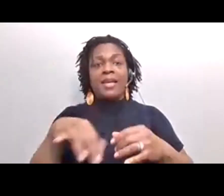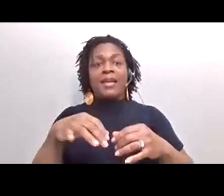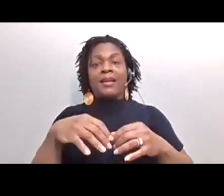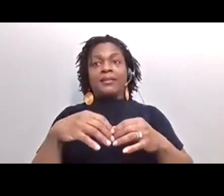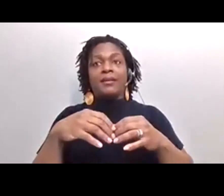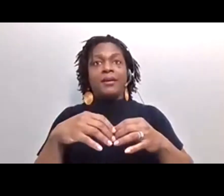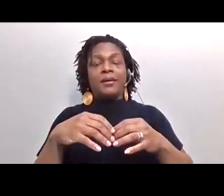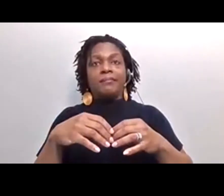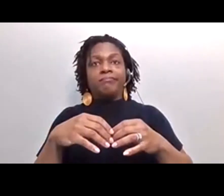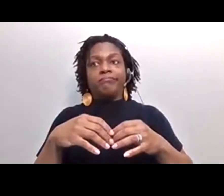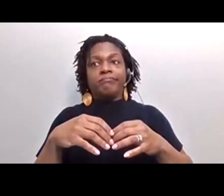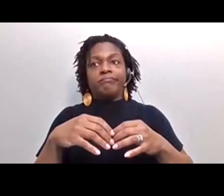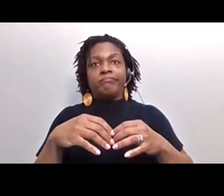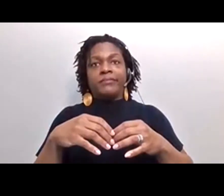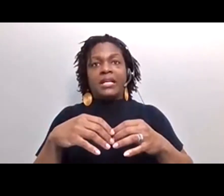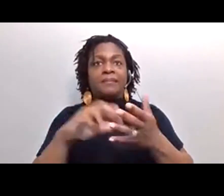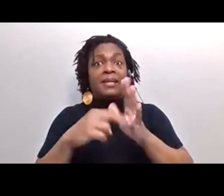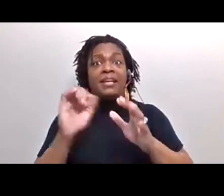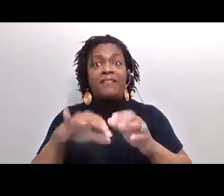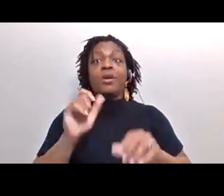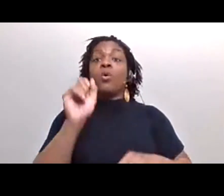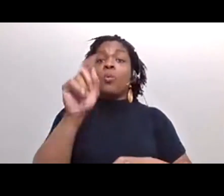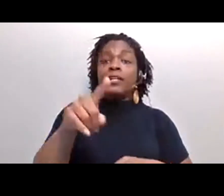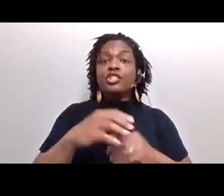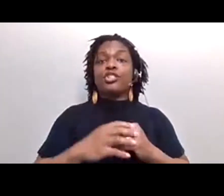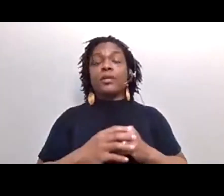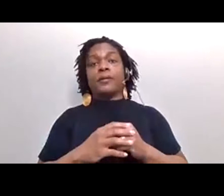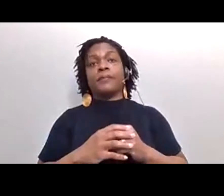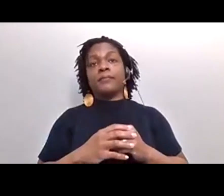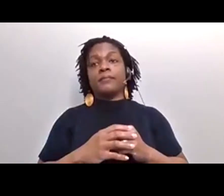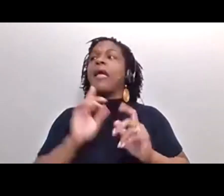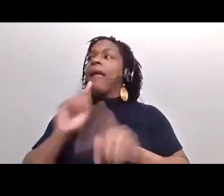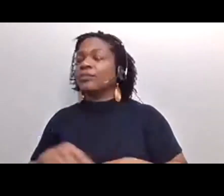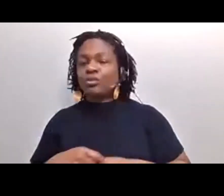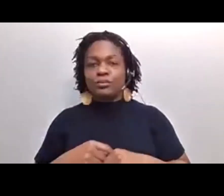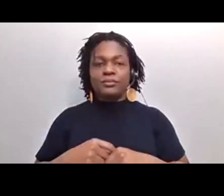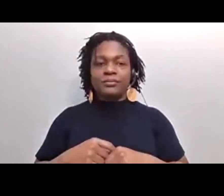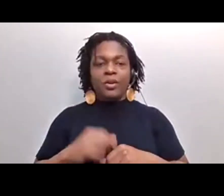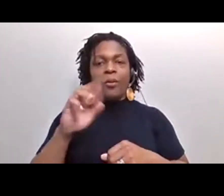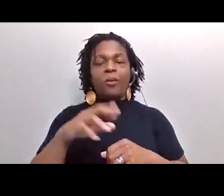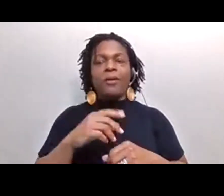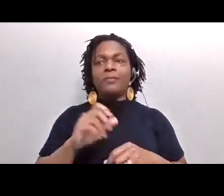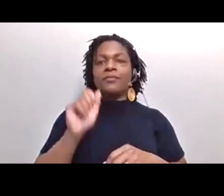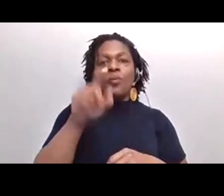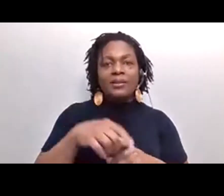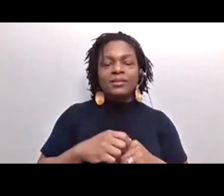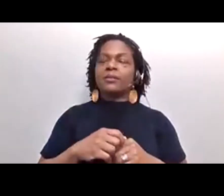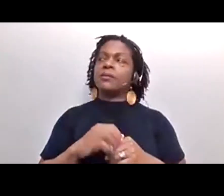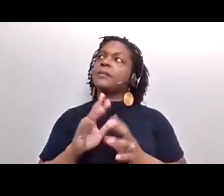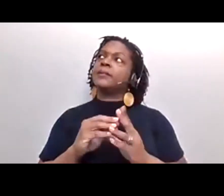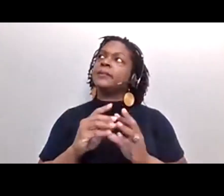few minutes, that kind of thing. So the issue came up regarding the use of artificial